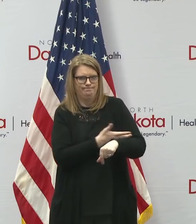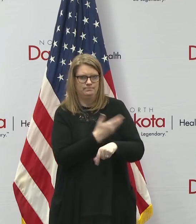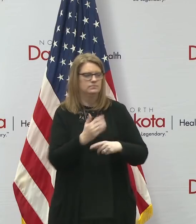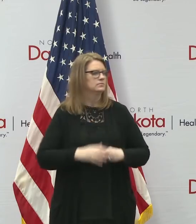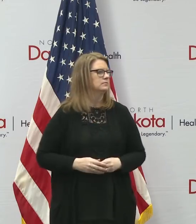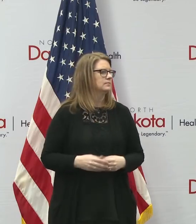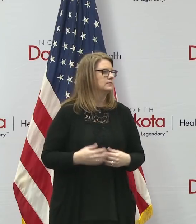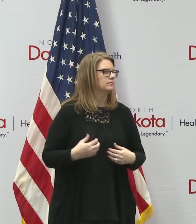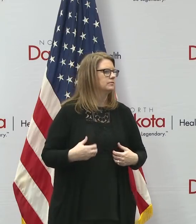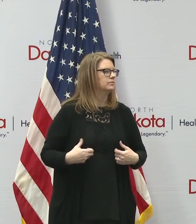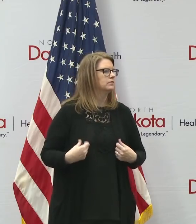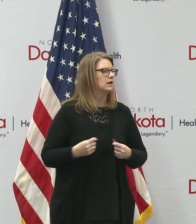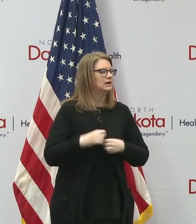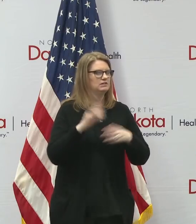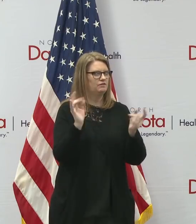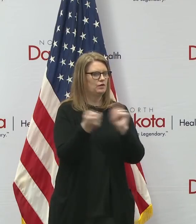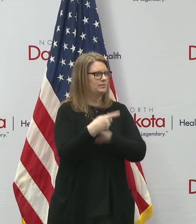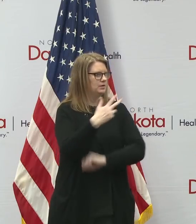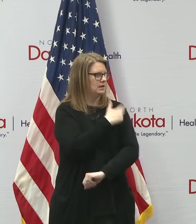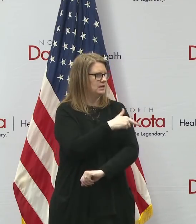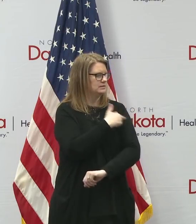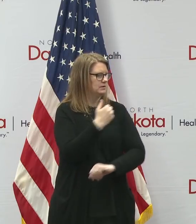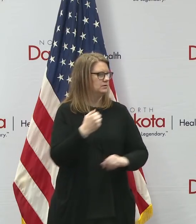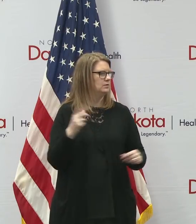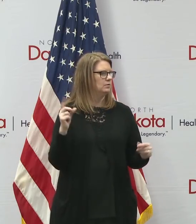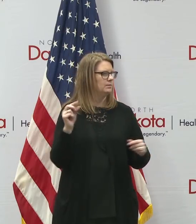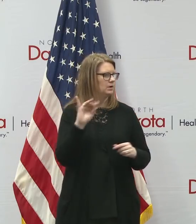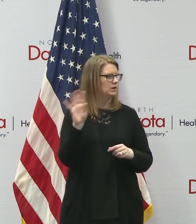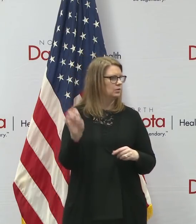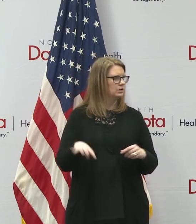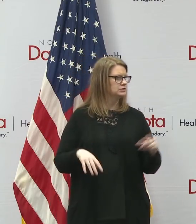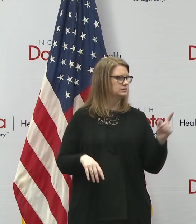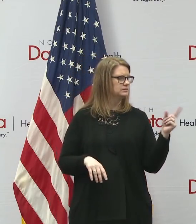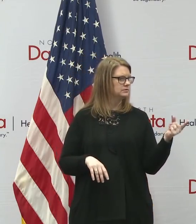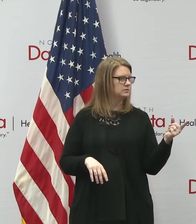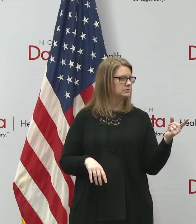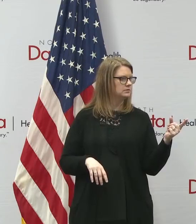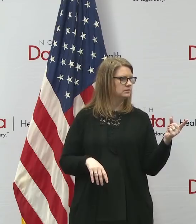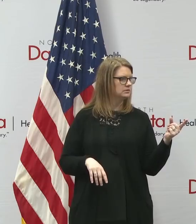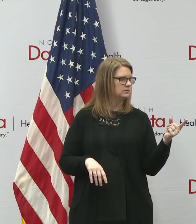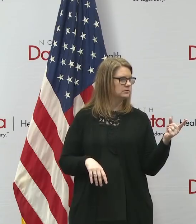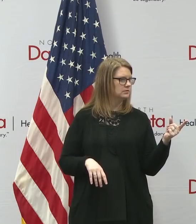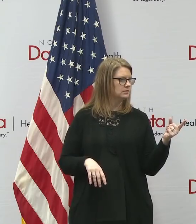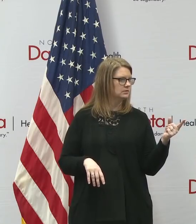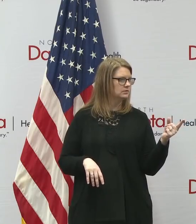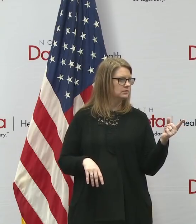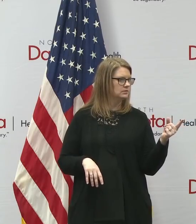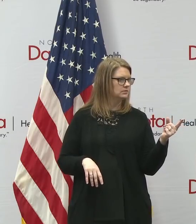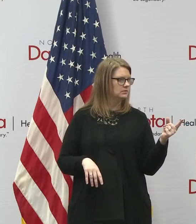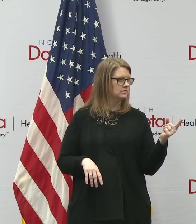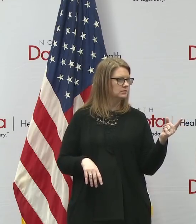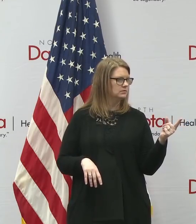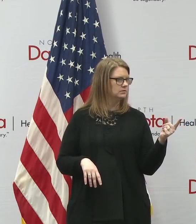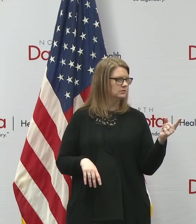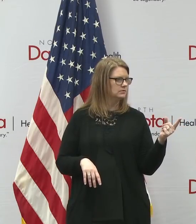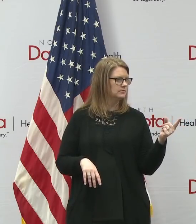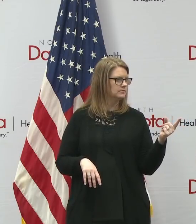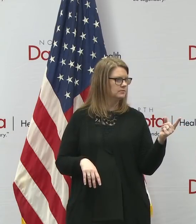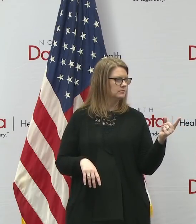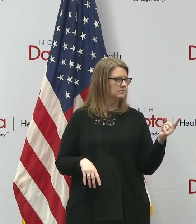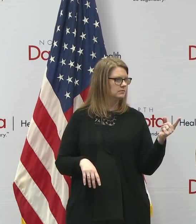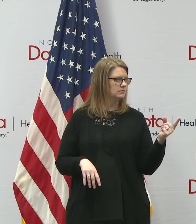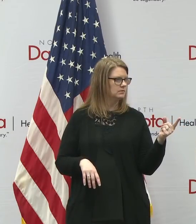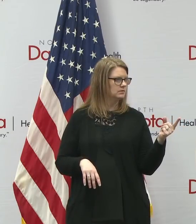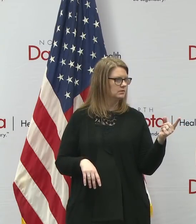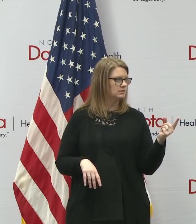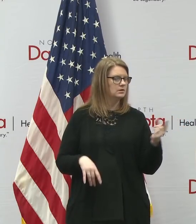Sorry. Just one last question about that. Do you know what sort of patients would potentially be served at one of those facilities? Would they be patients